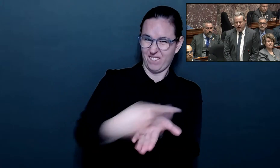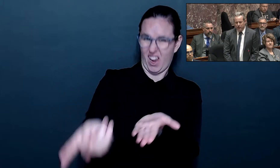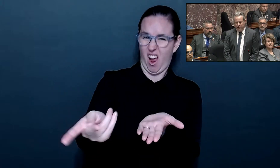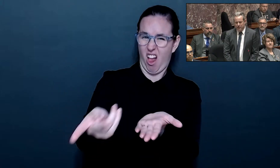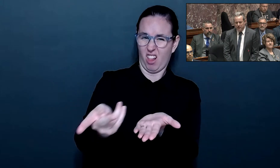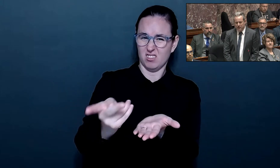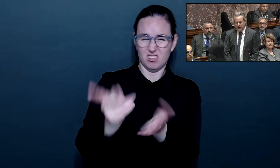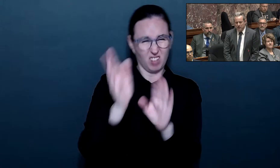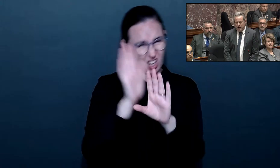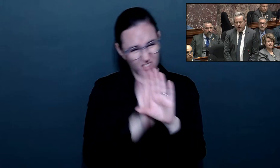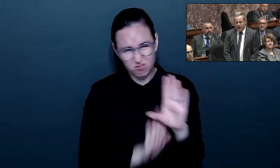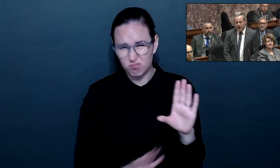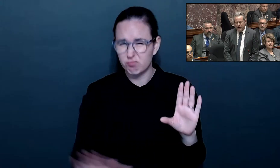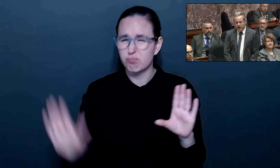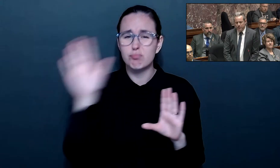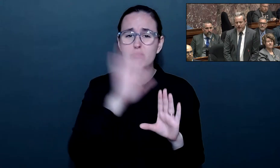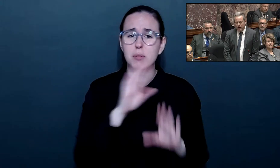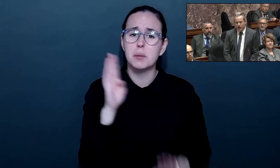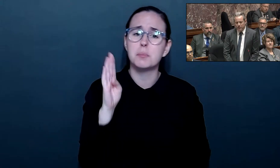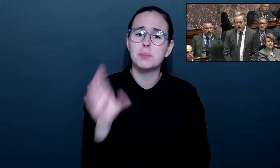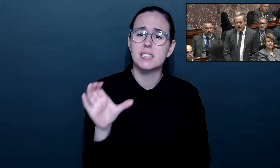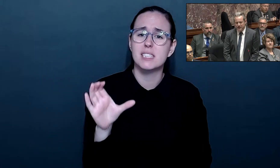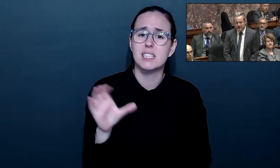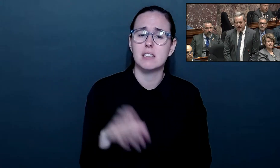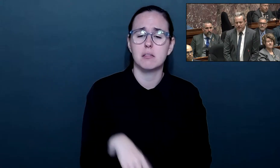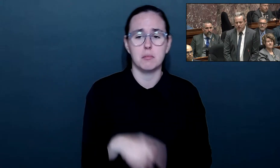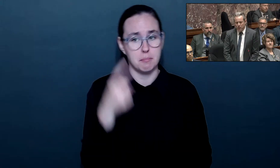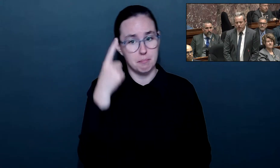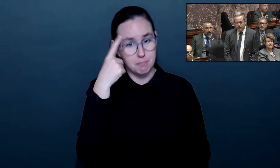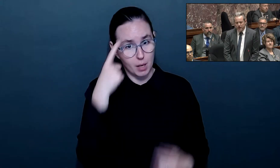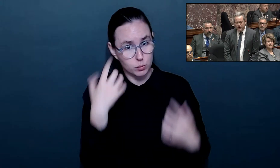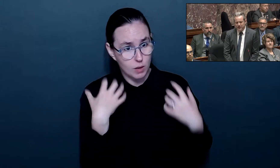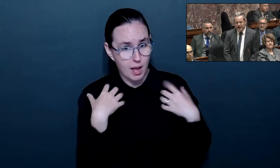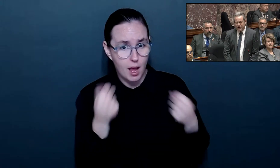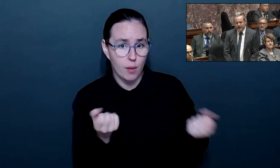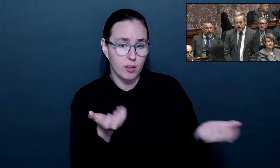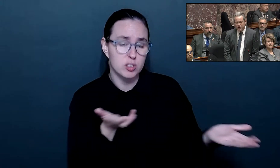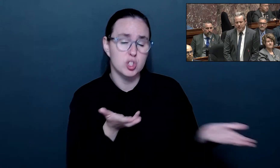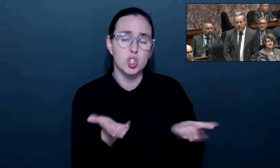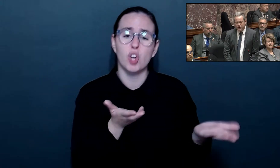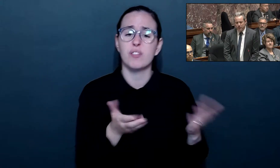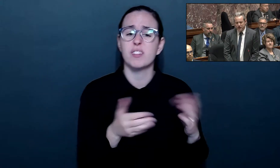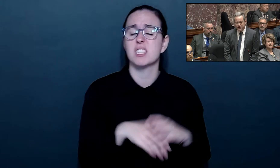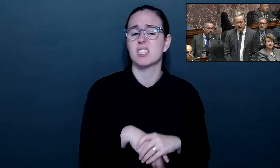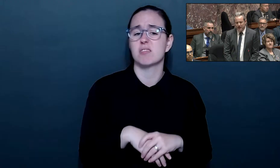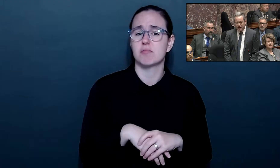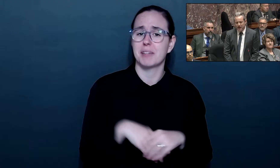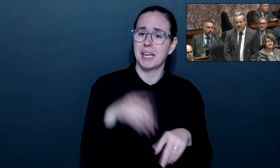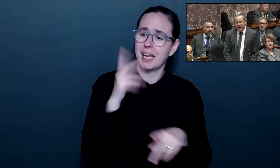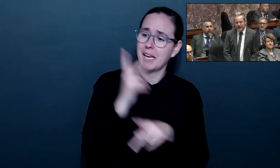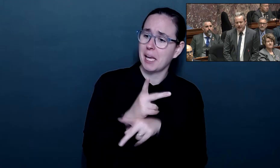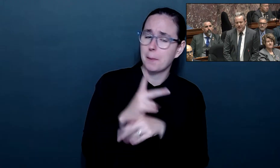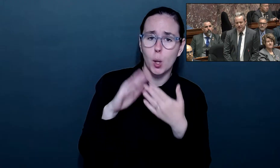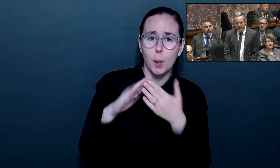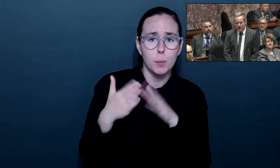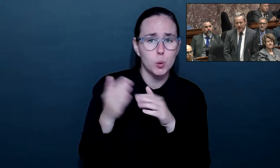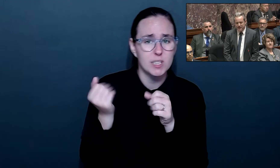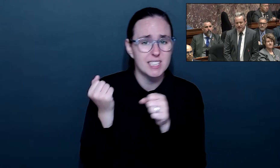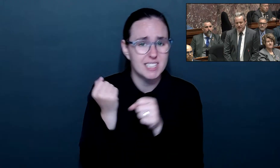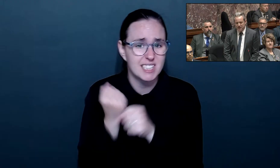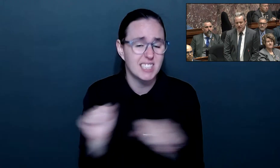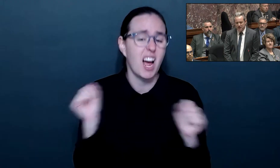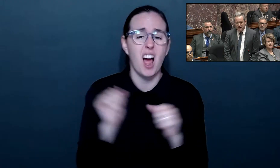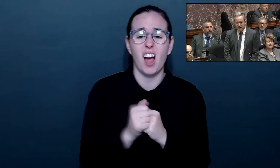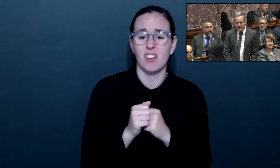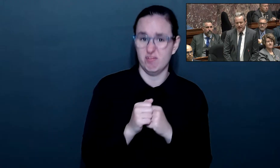mental health and regarding keeping our communities safe? Will the Premier take the leadership and the responsibility that he has failed